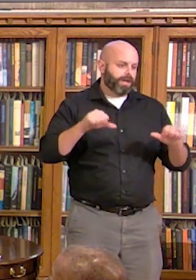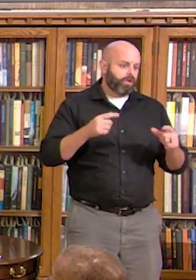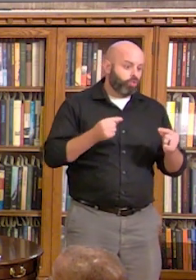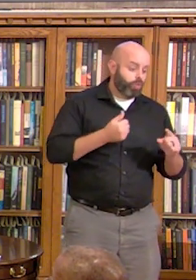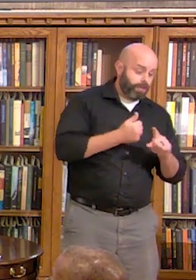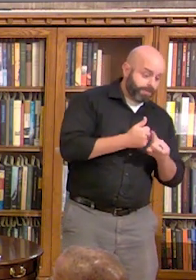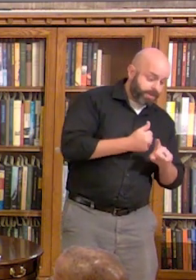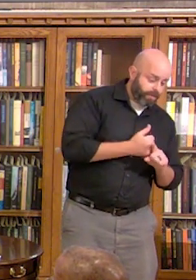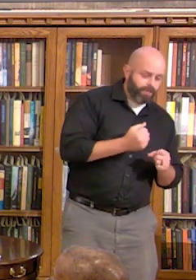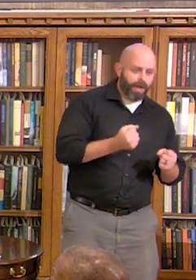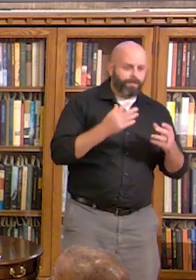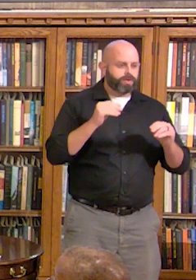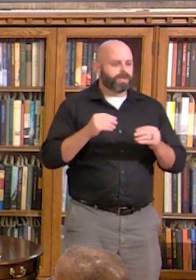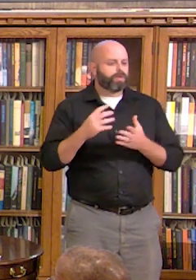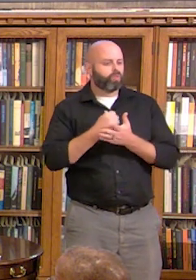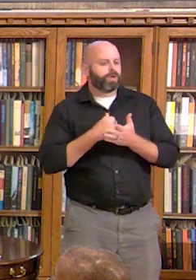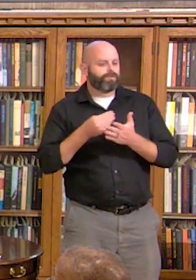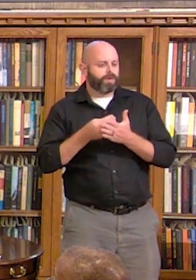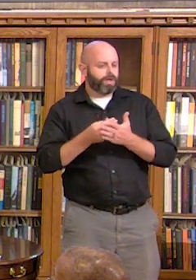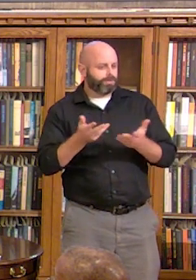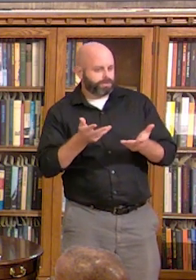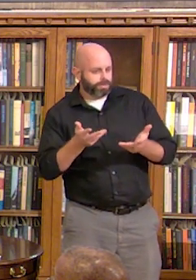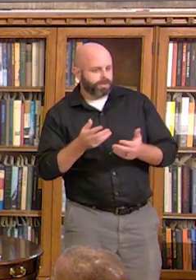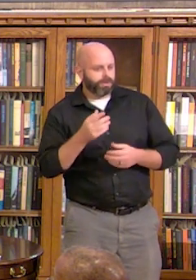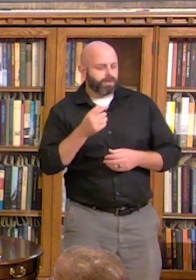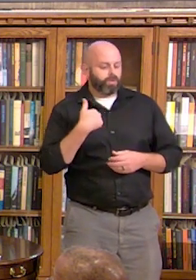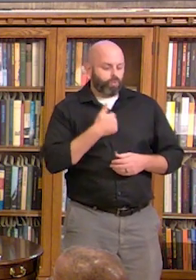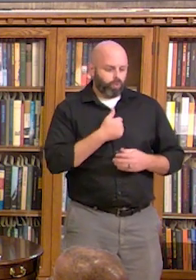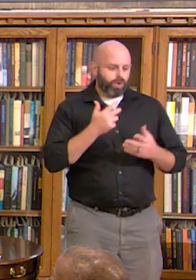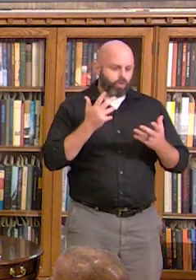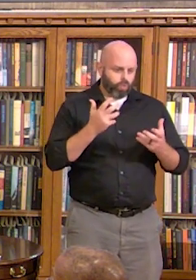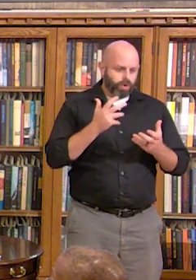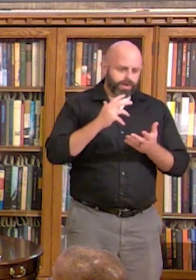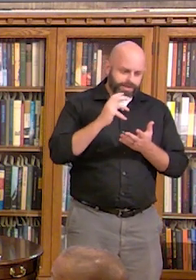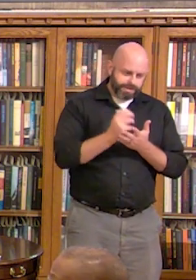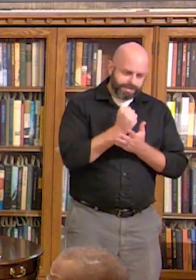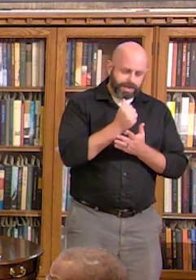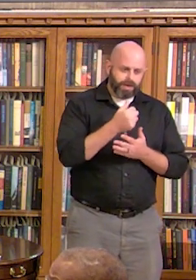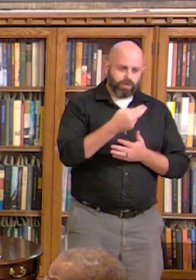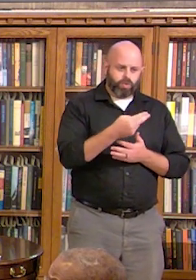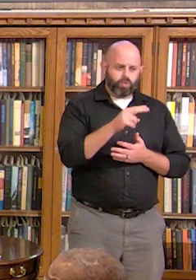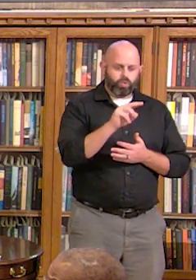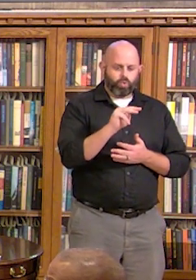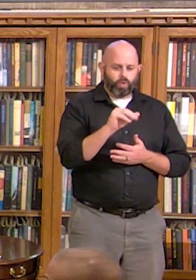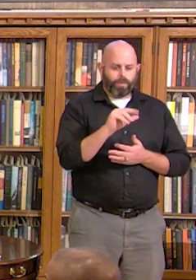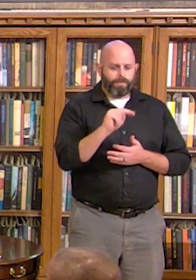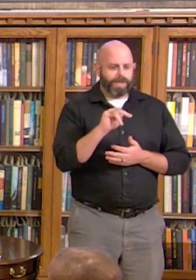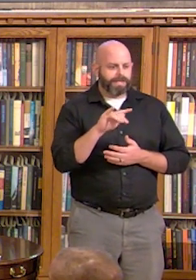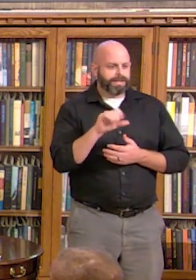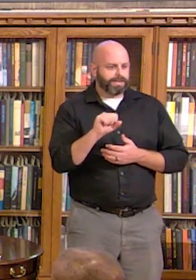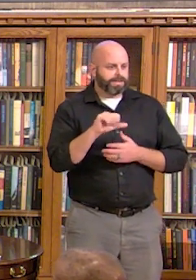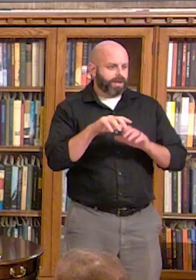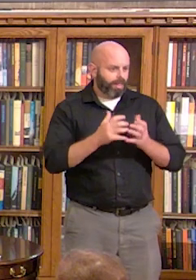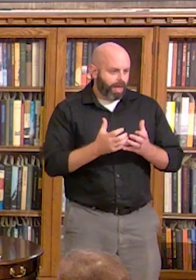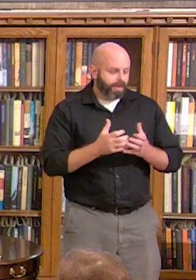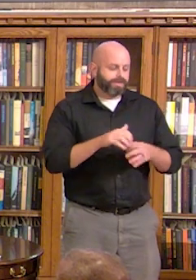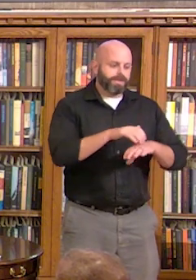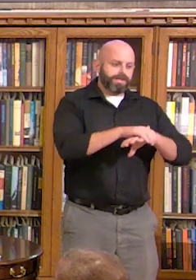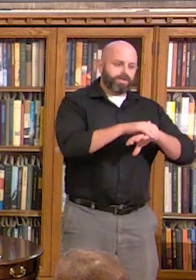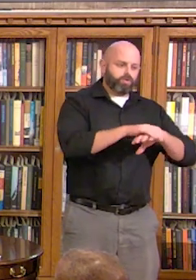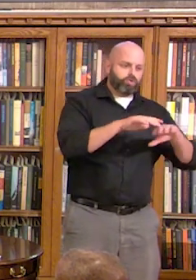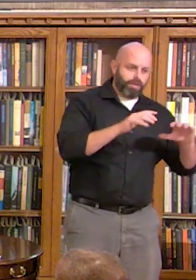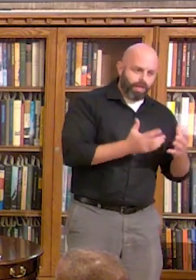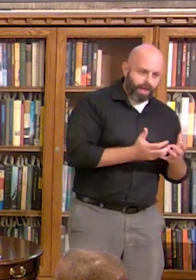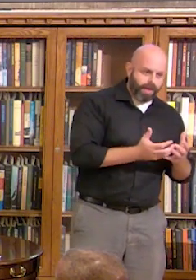themselves how much do we need to fund raise for because we wanted to take the humanities class the junior English